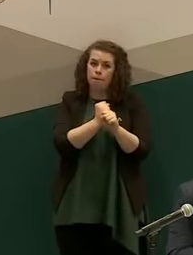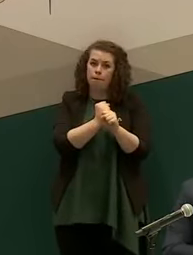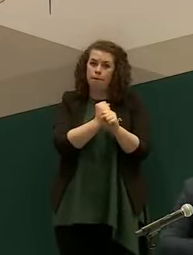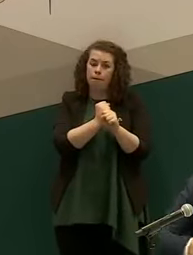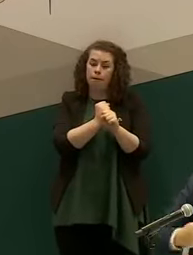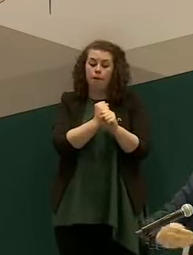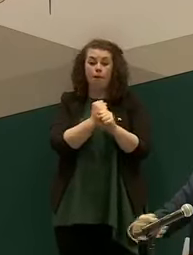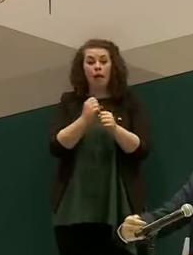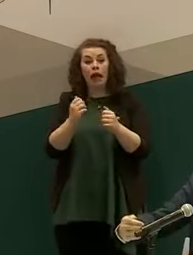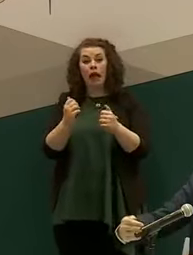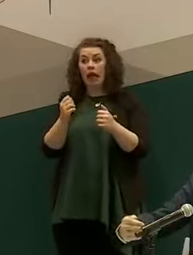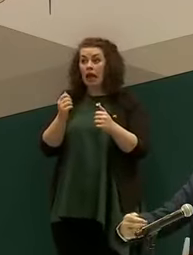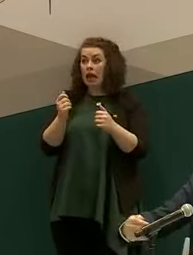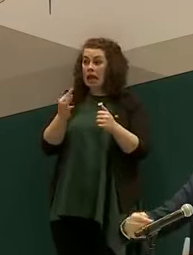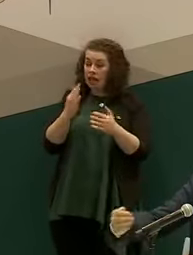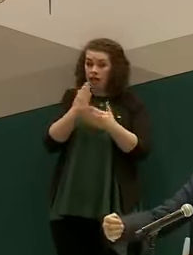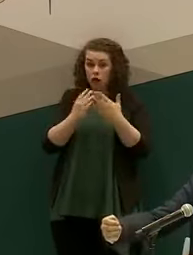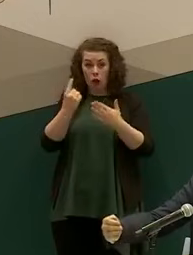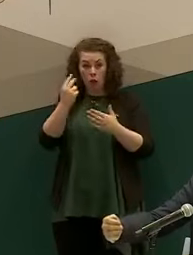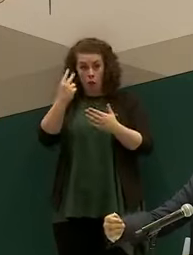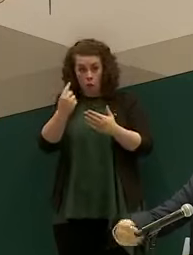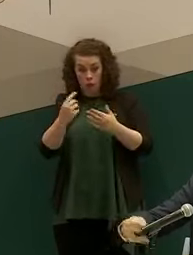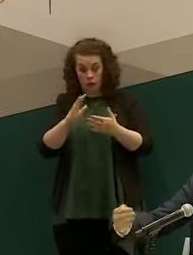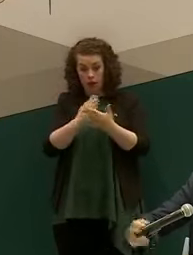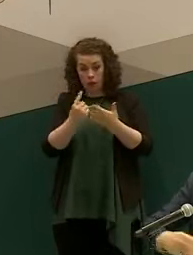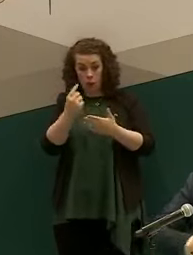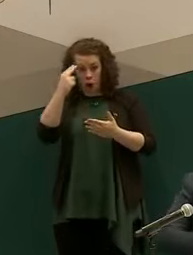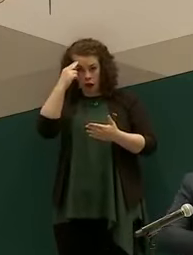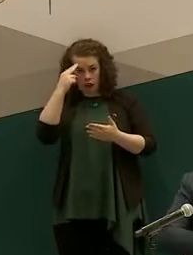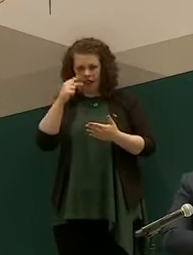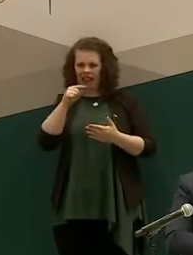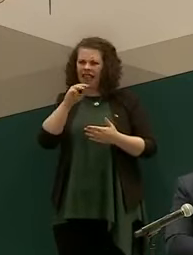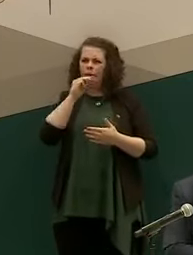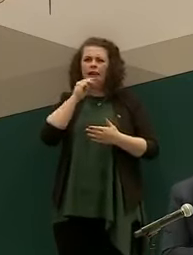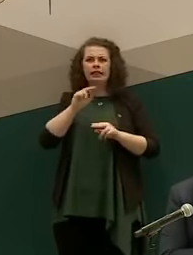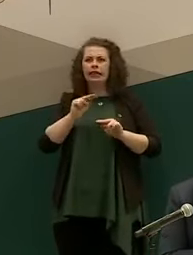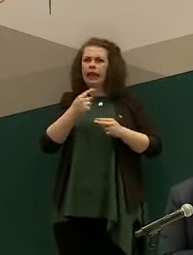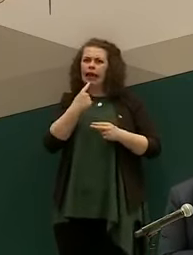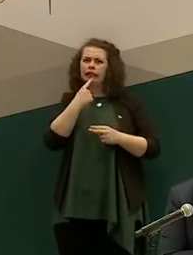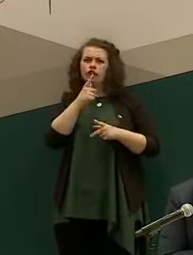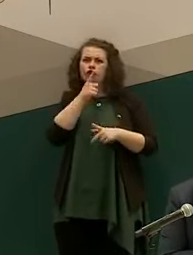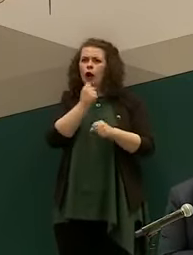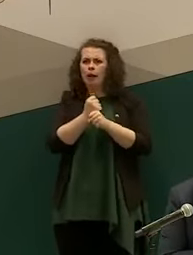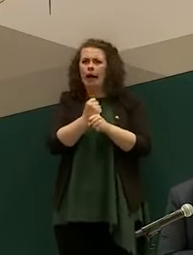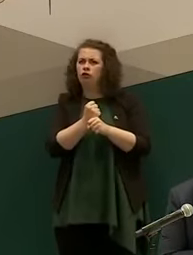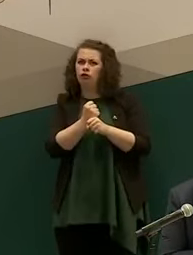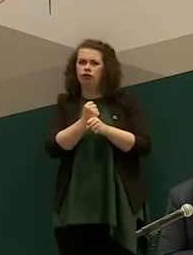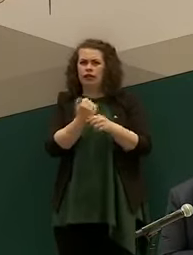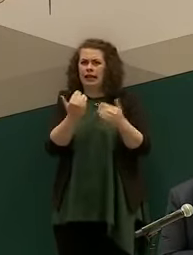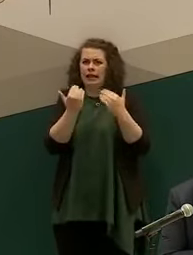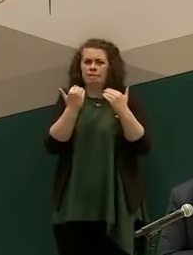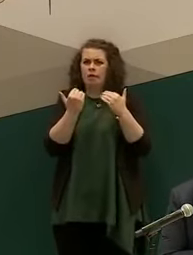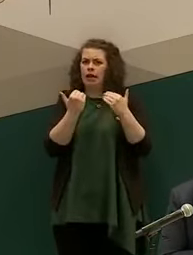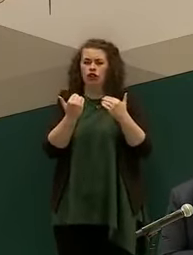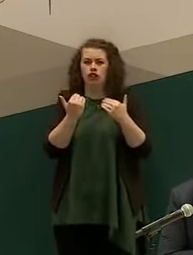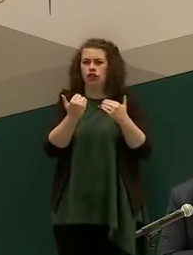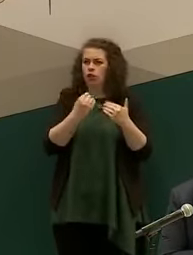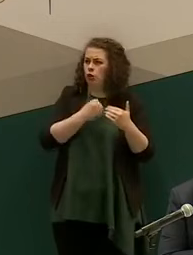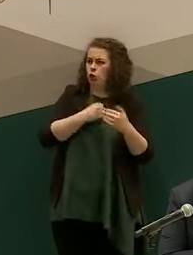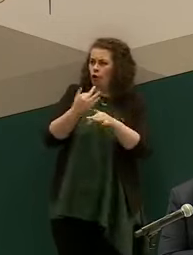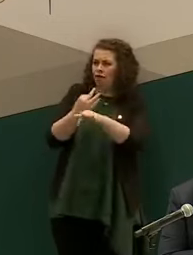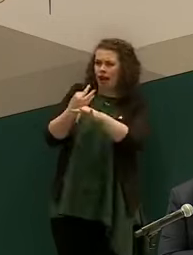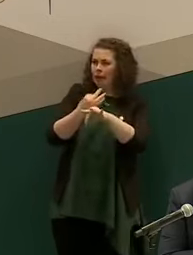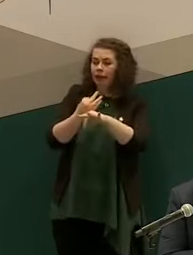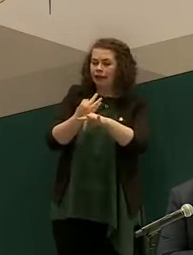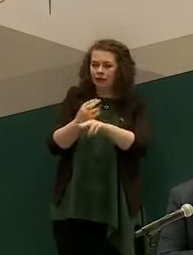that's suppression or an instruction to people to not share individuals' information with individuals would not be